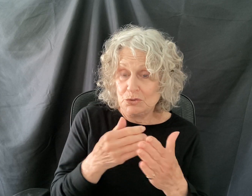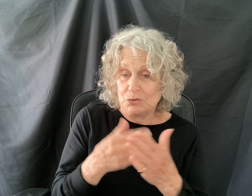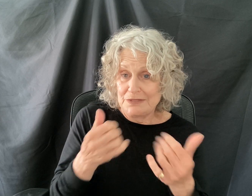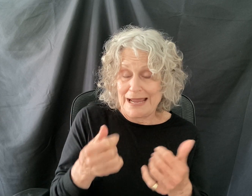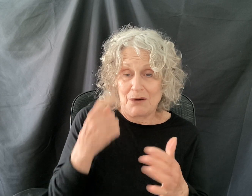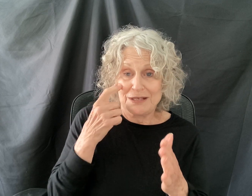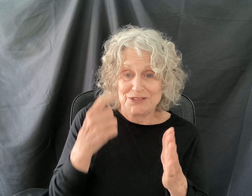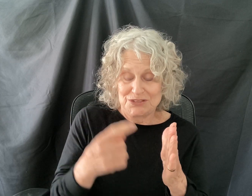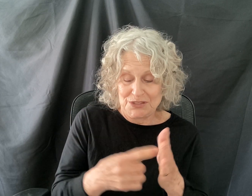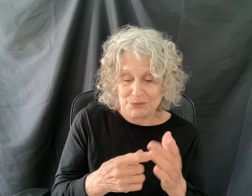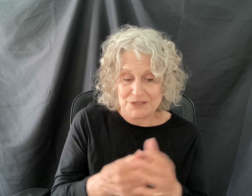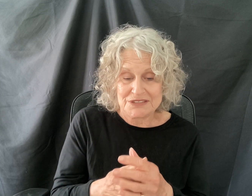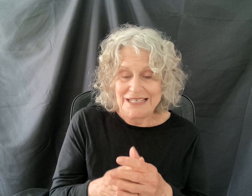New now, I just noticed